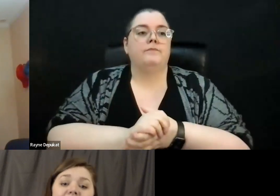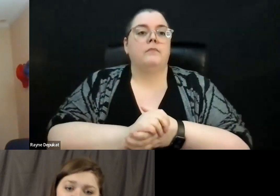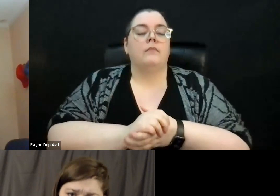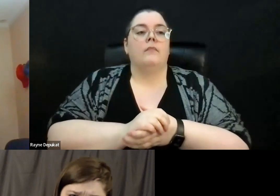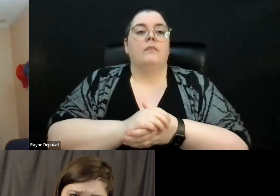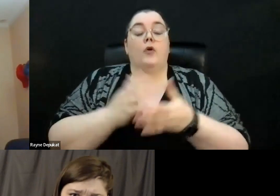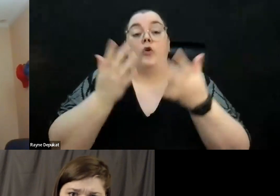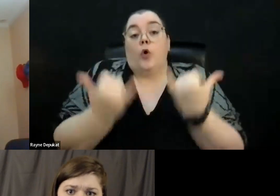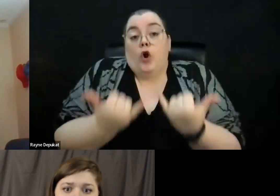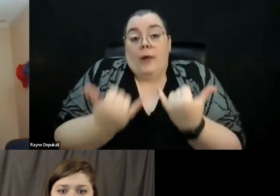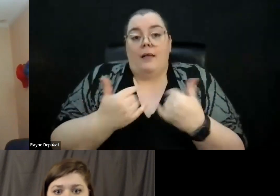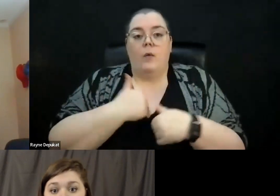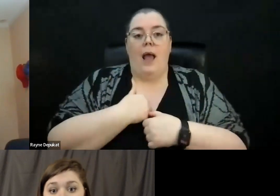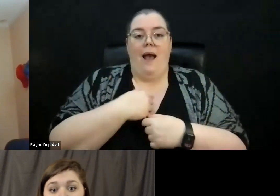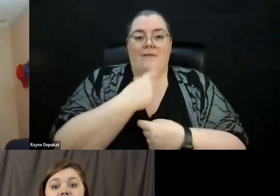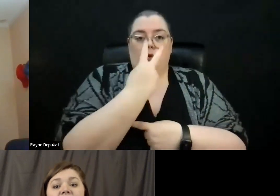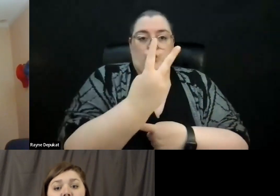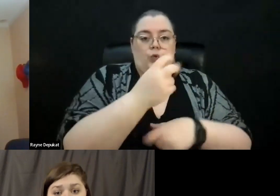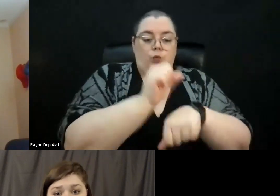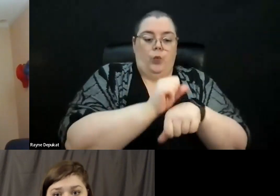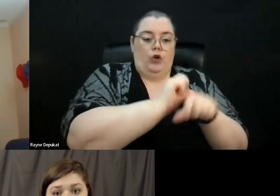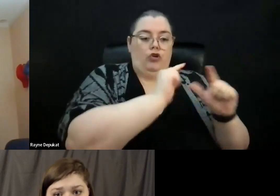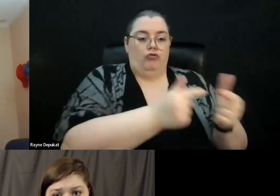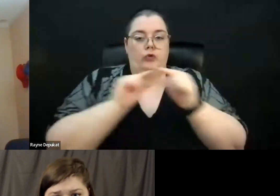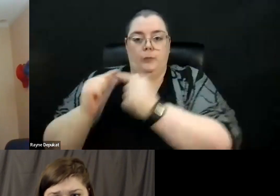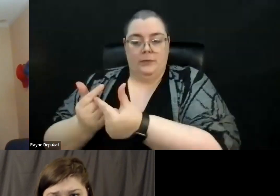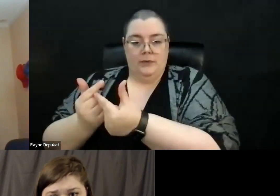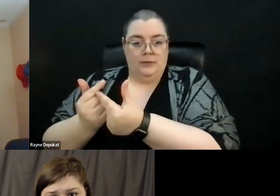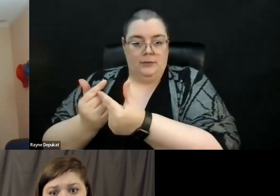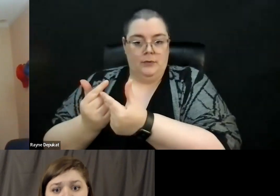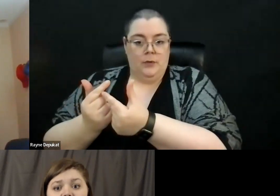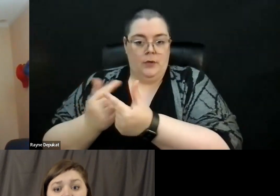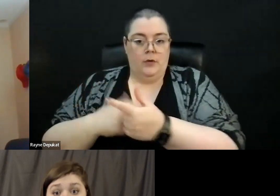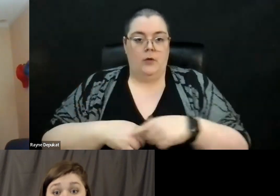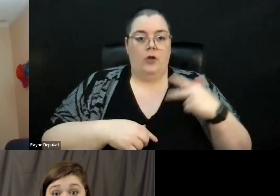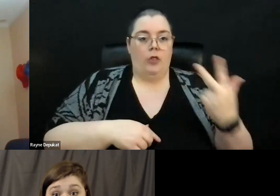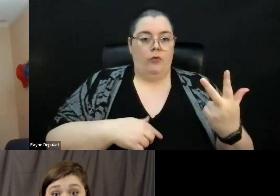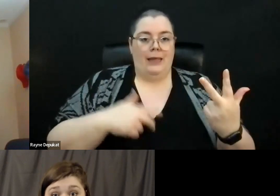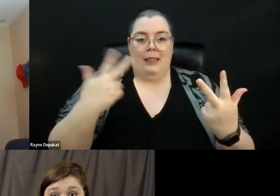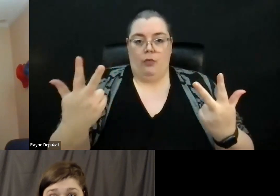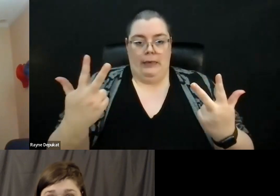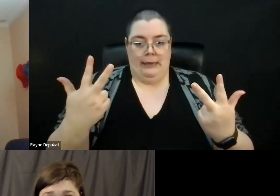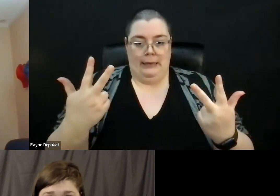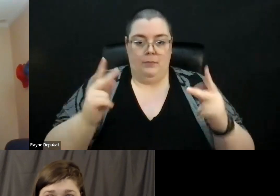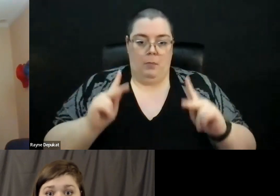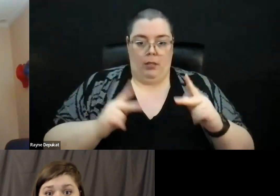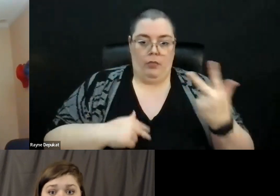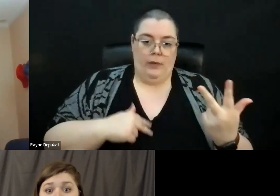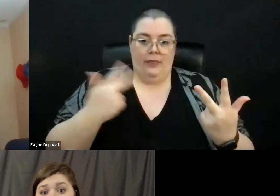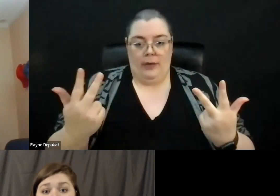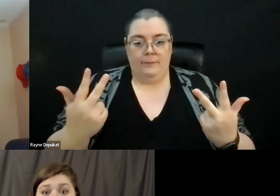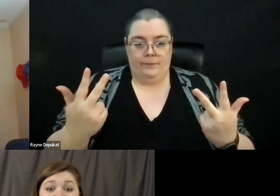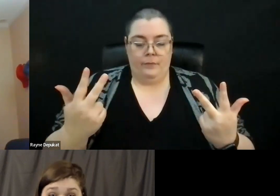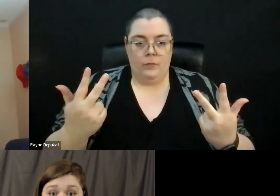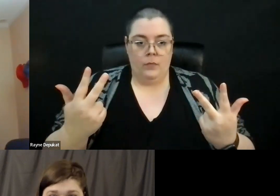some recommendations. And currently we do have 2 working groups of